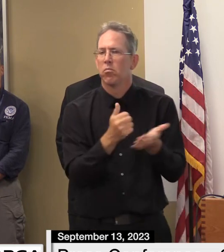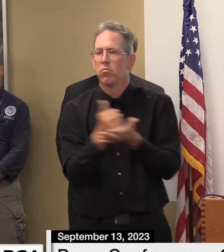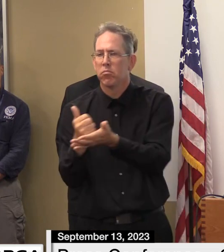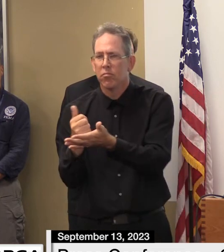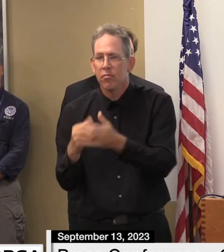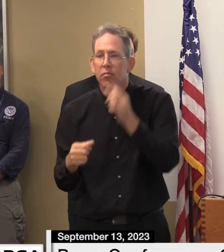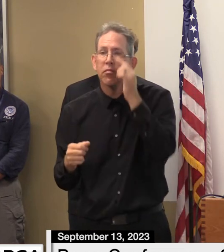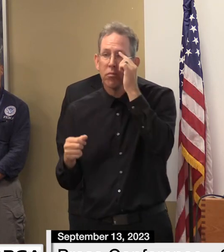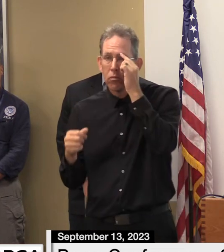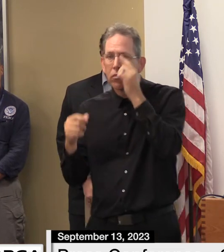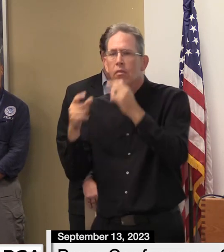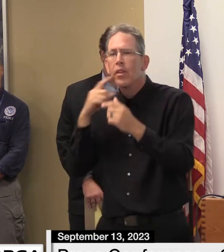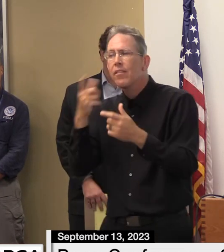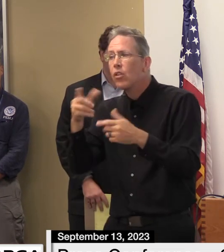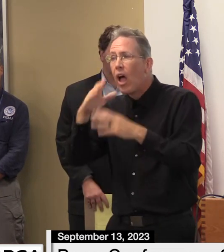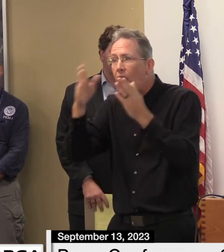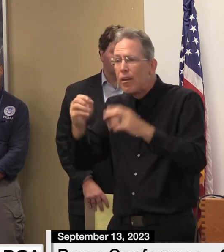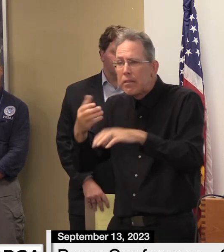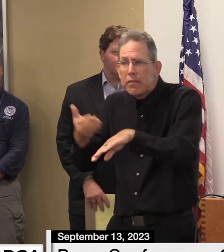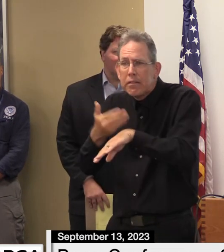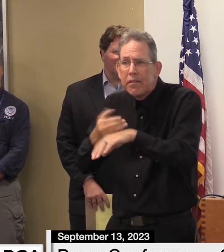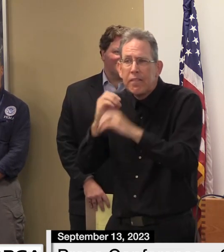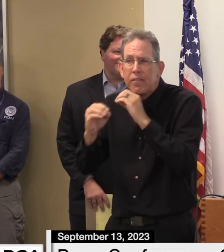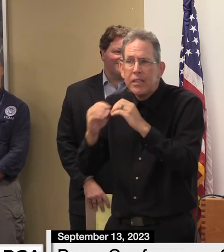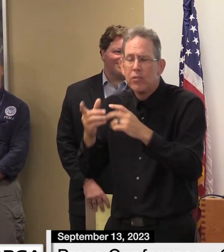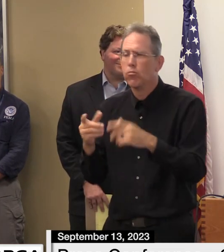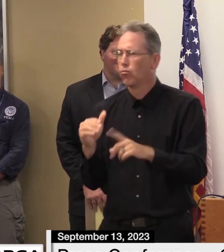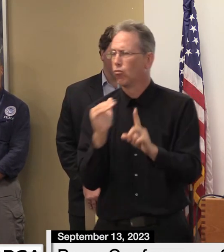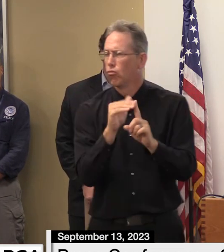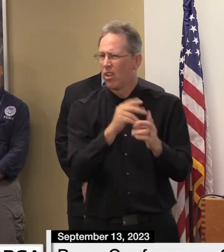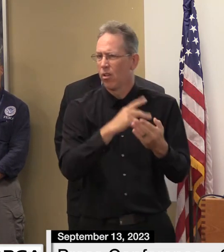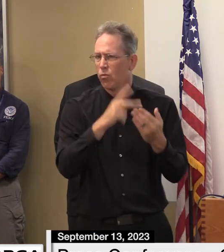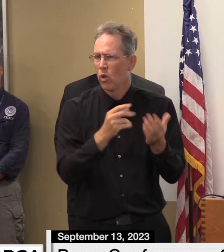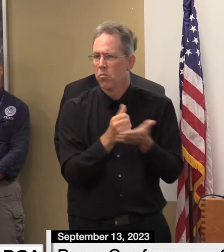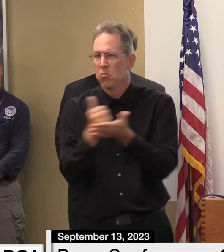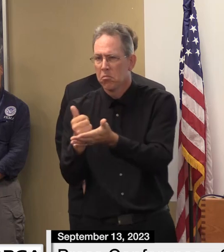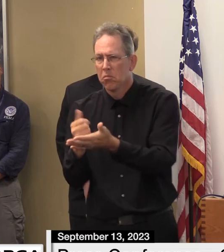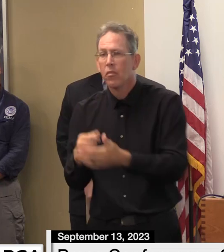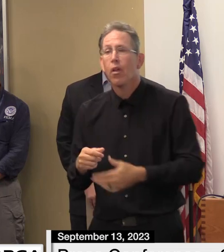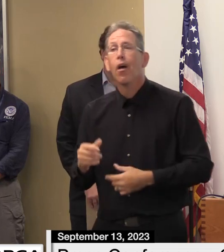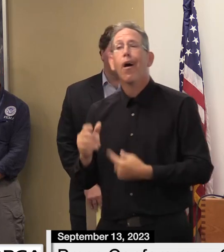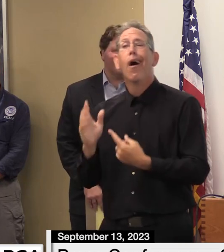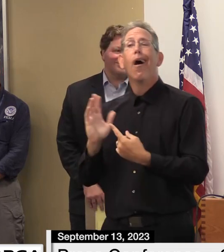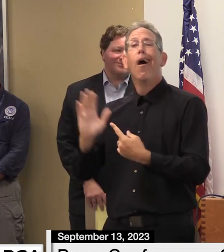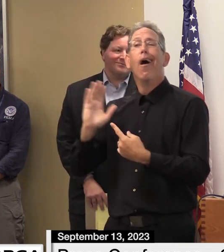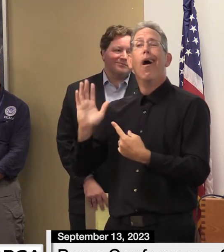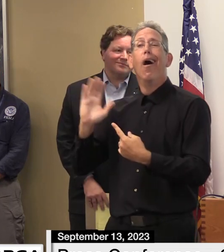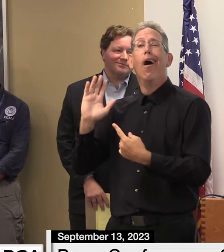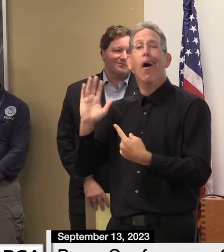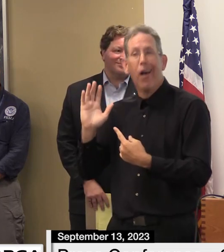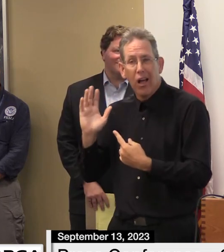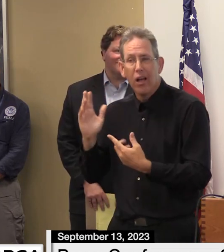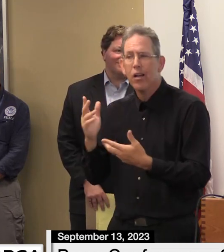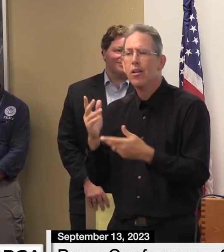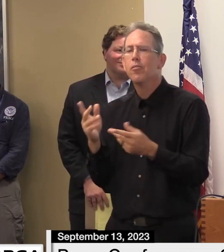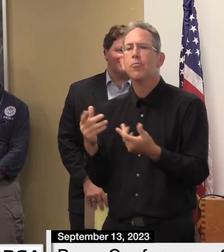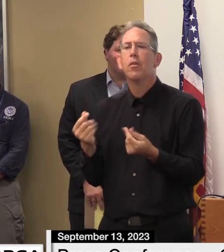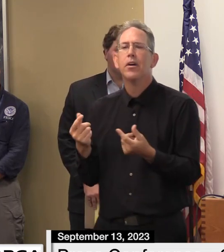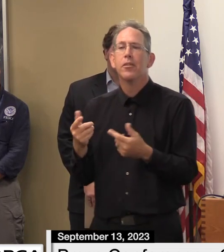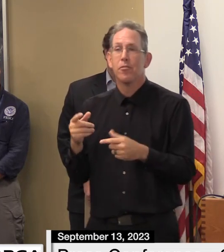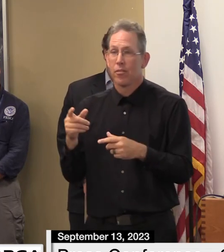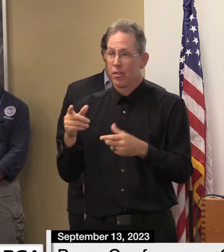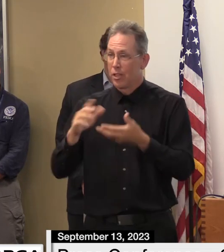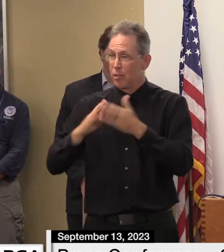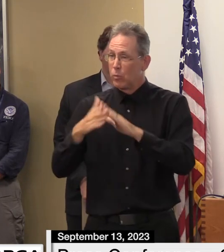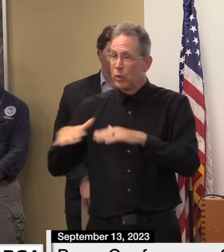infrastructure of homeownership. And the way it used to work back in the day, many decades ago, was that communities would